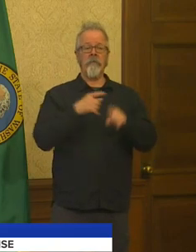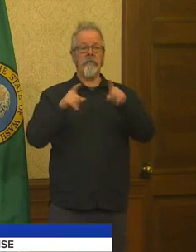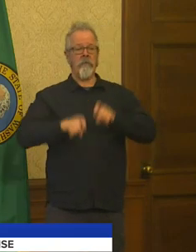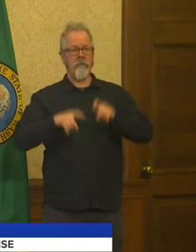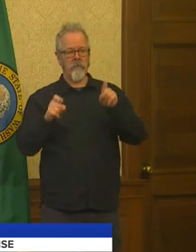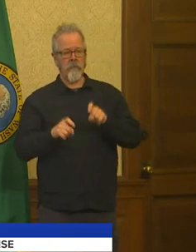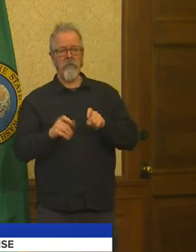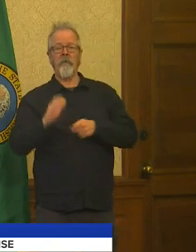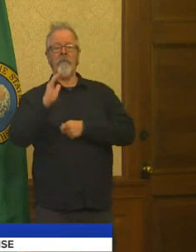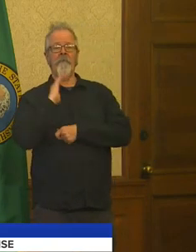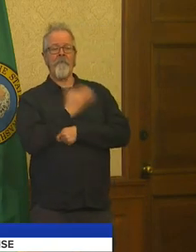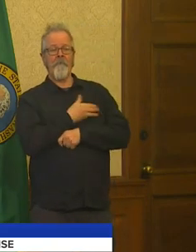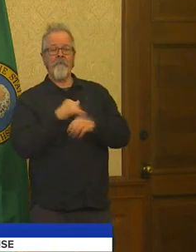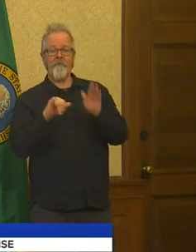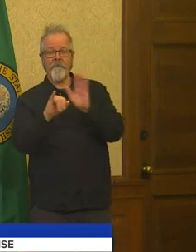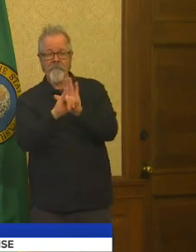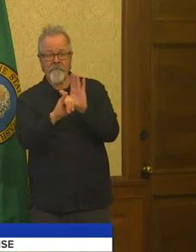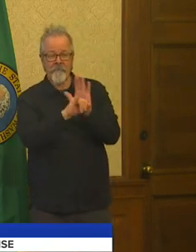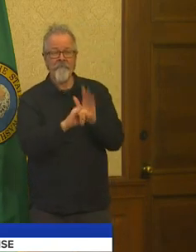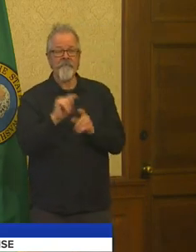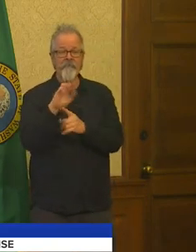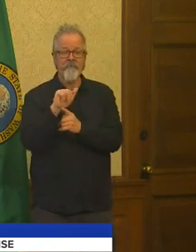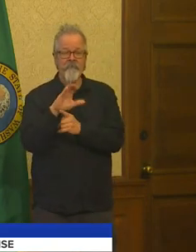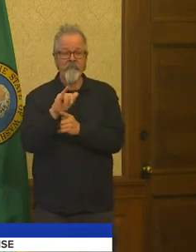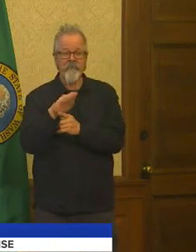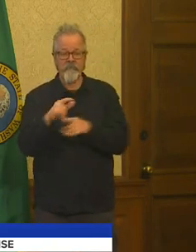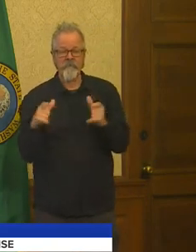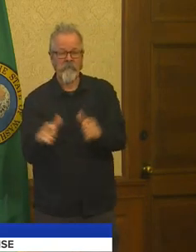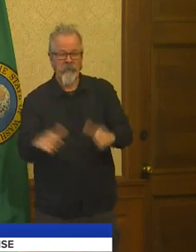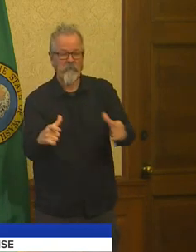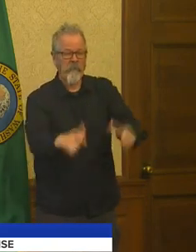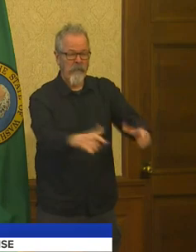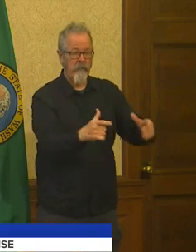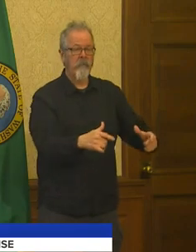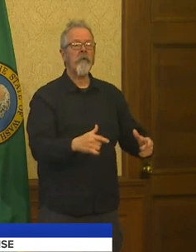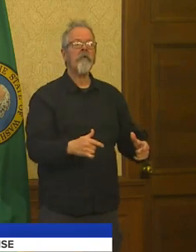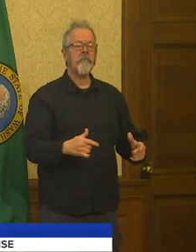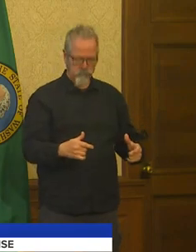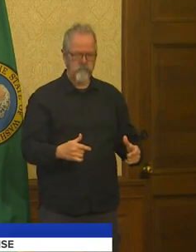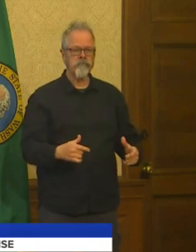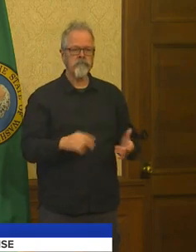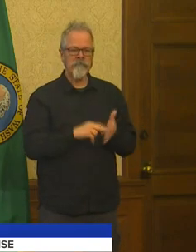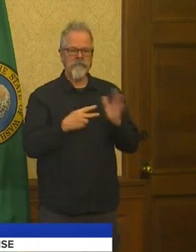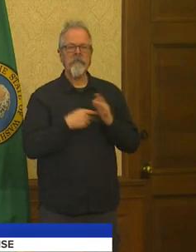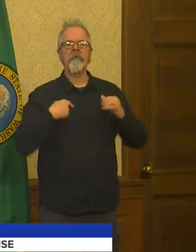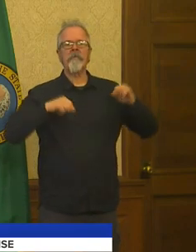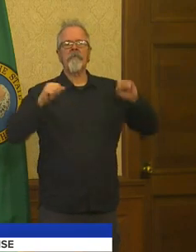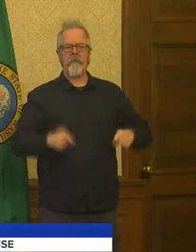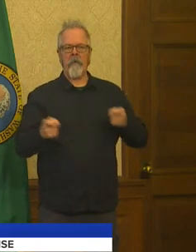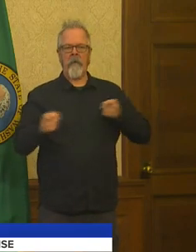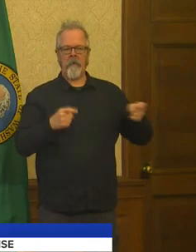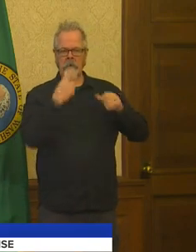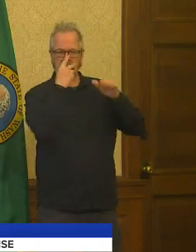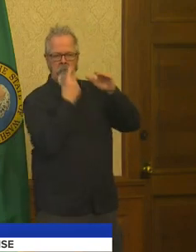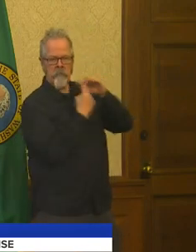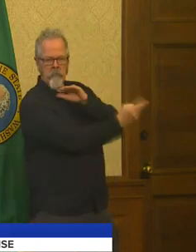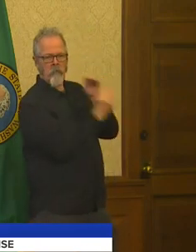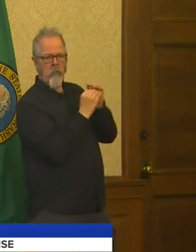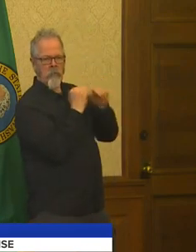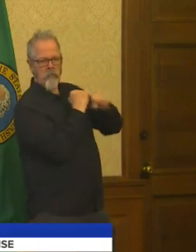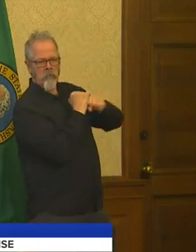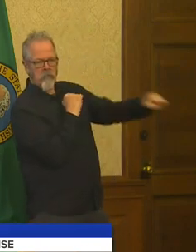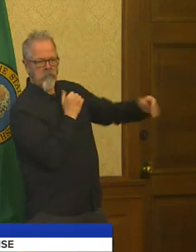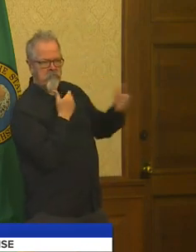tracing and isolation, that will be the date we make that decision. Now, those dates as to individual